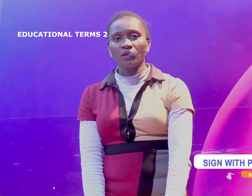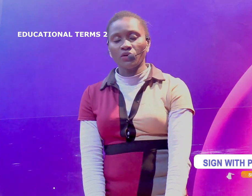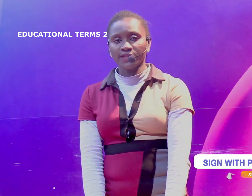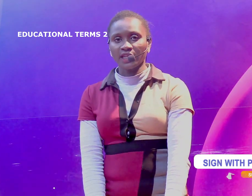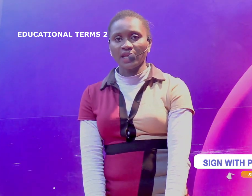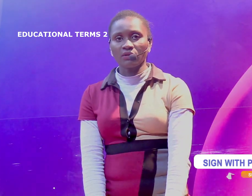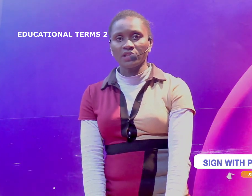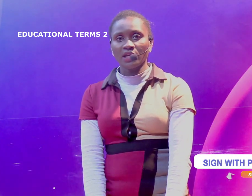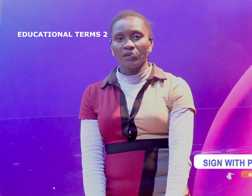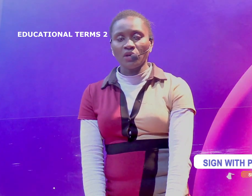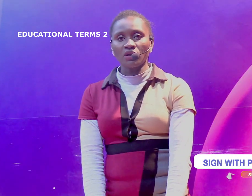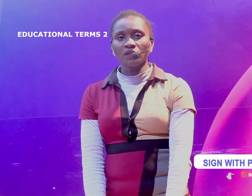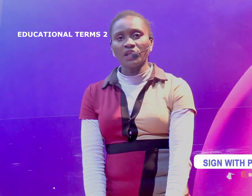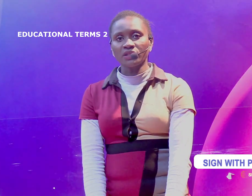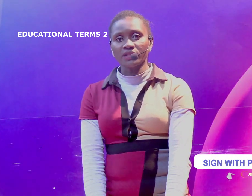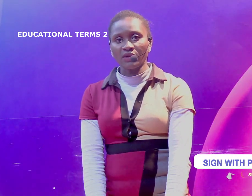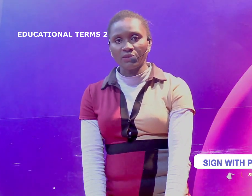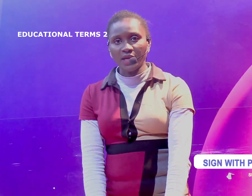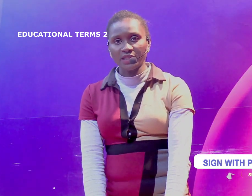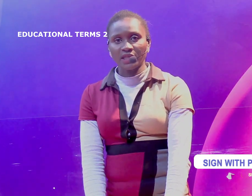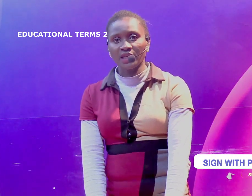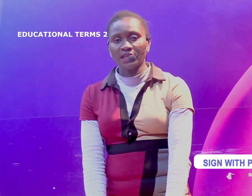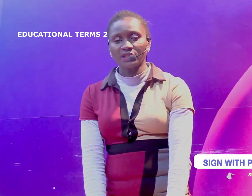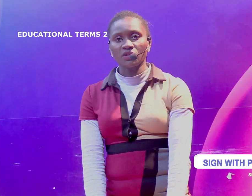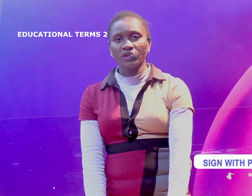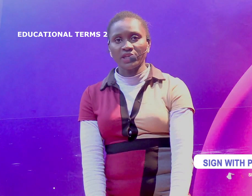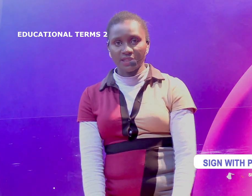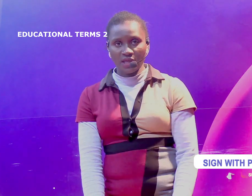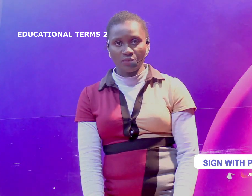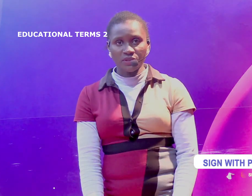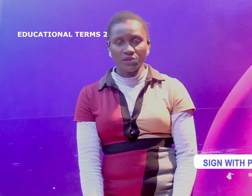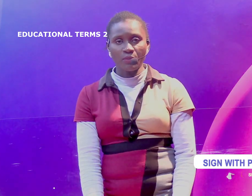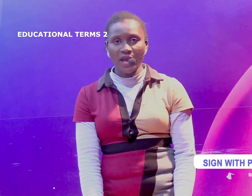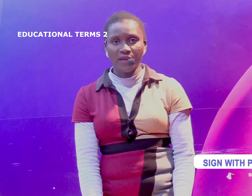sign language. May God bless you so much, and let us meet on our next episode. Bye bye.